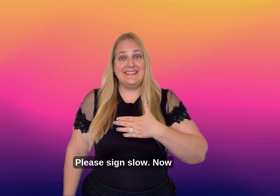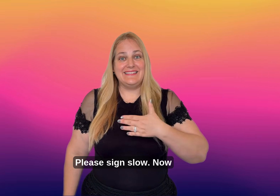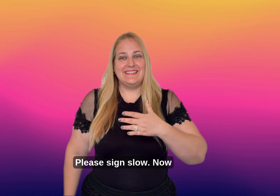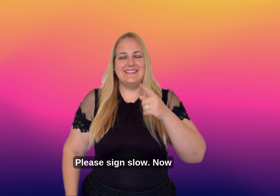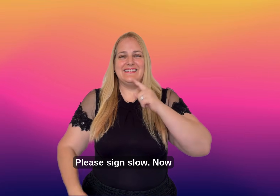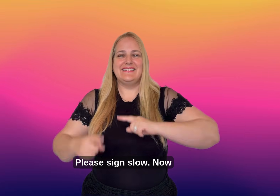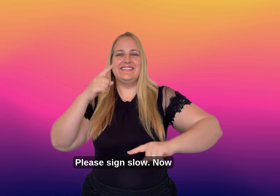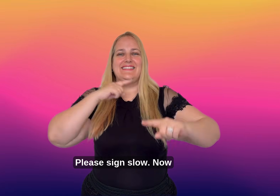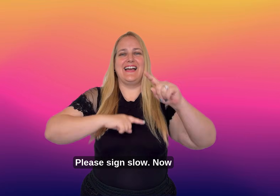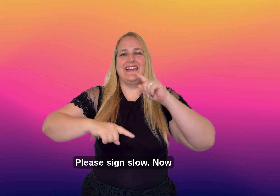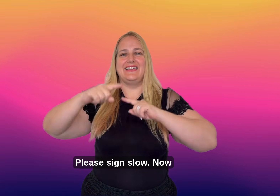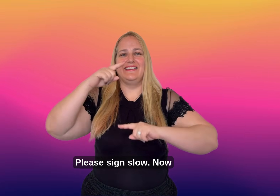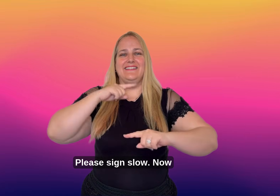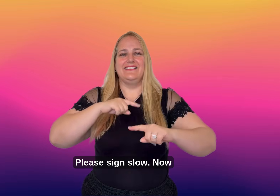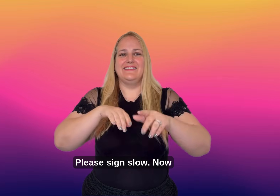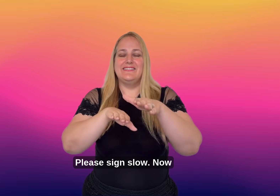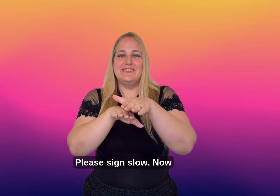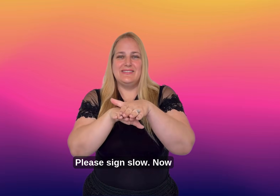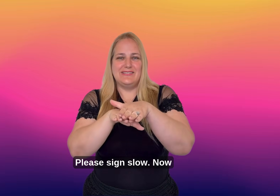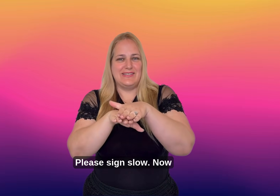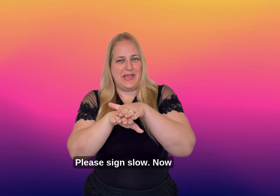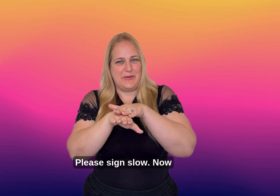Please, sign, slow.